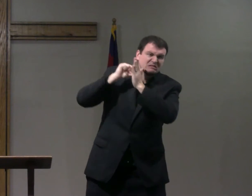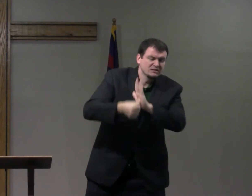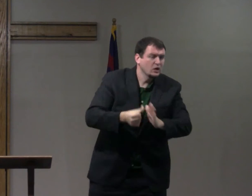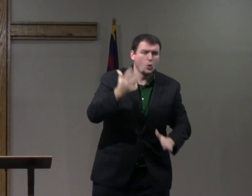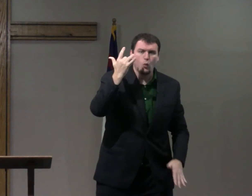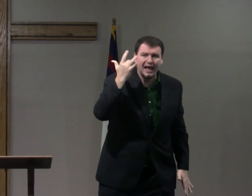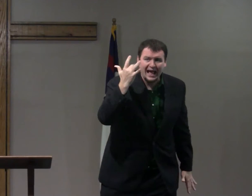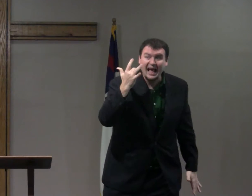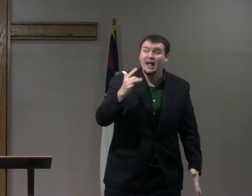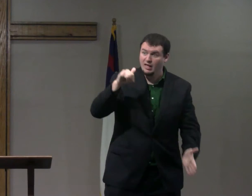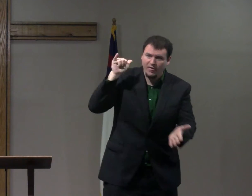over.